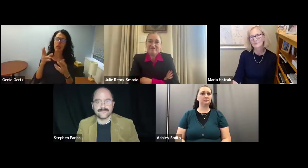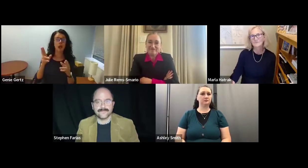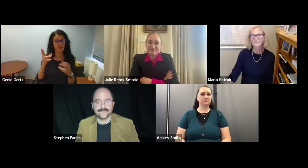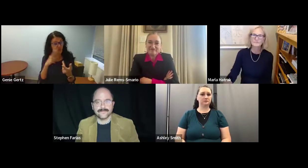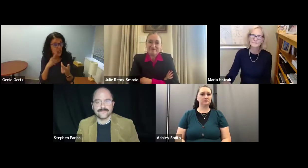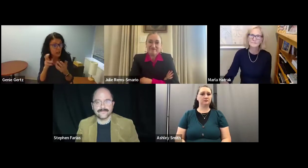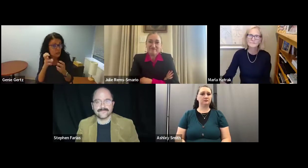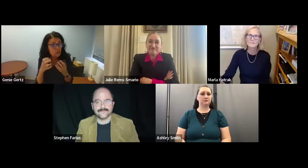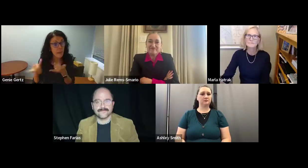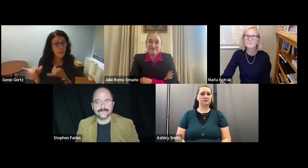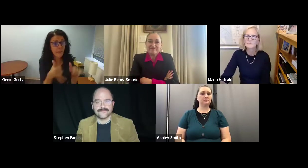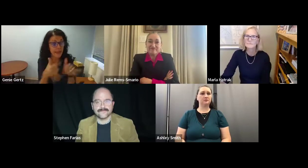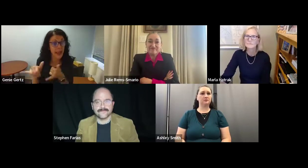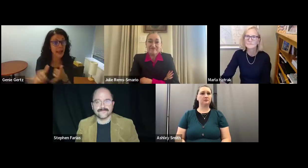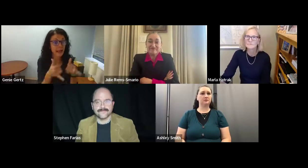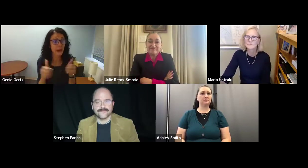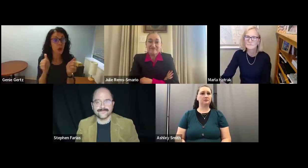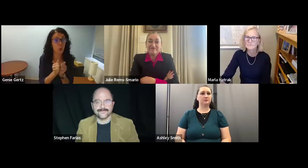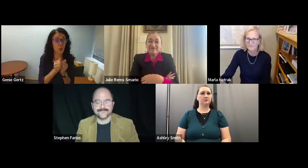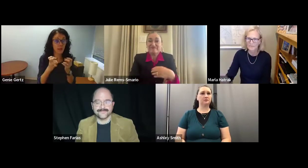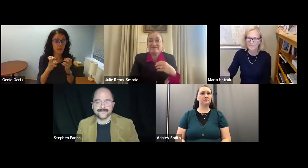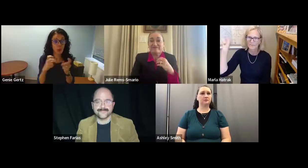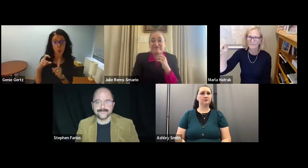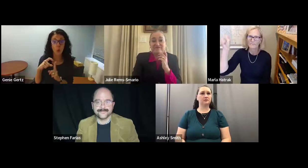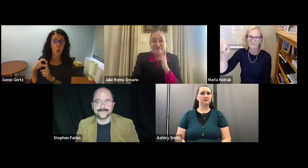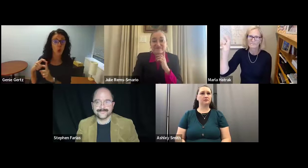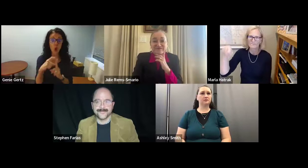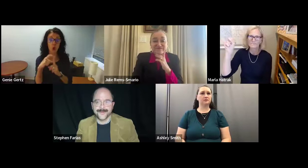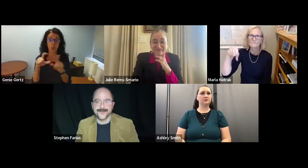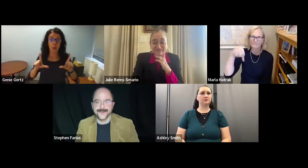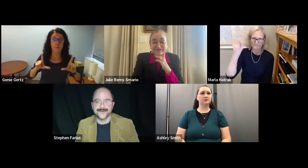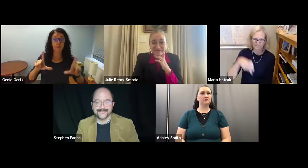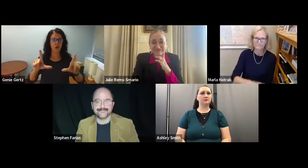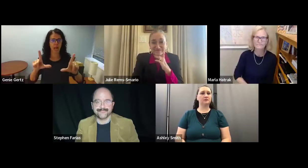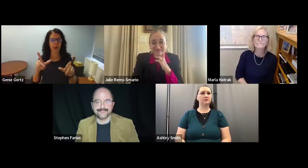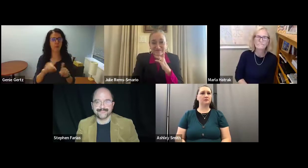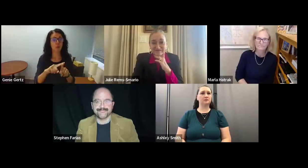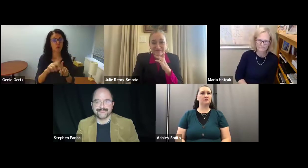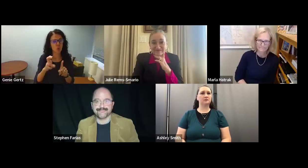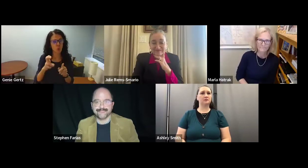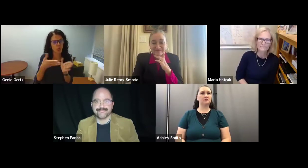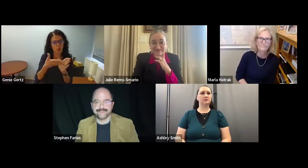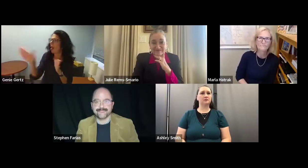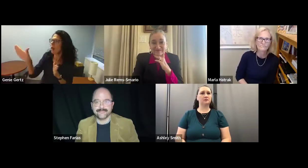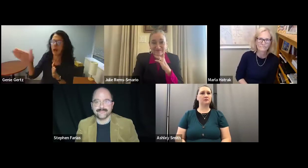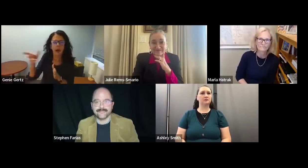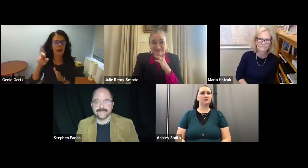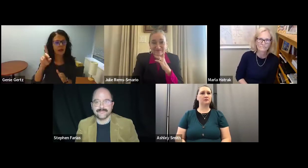divert interest or attention from what was being found in the research. And so there's been a